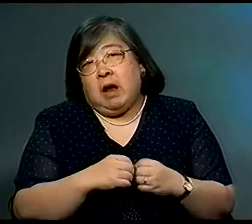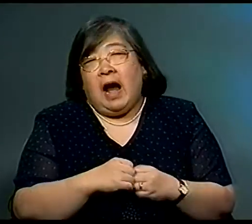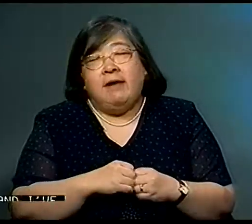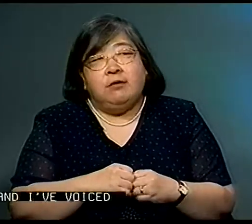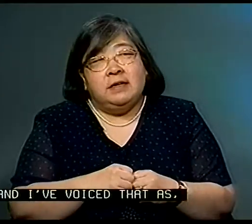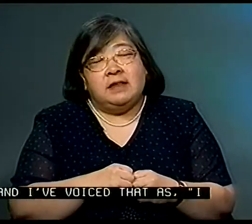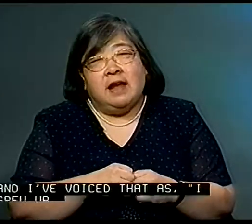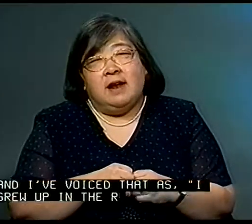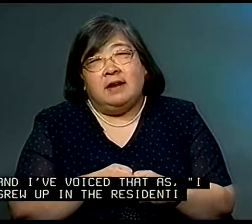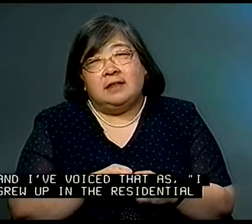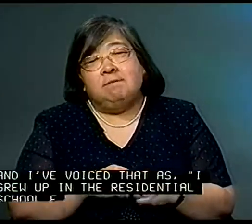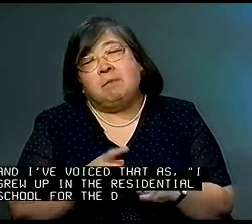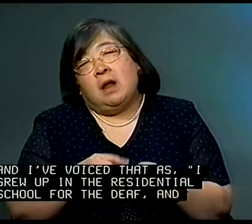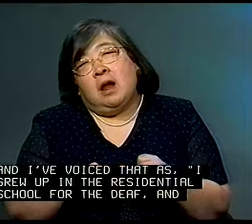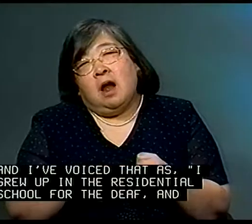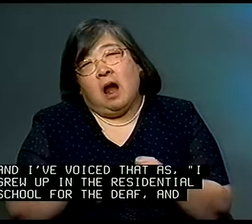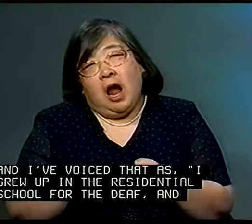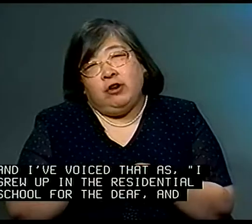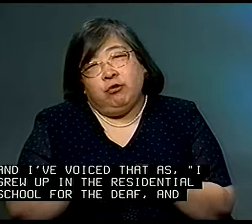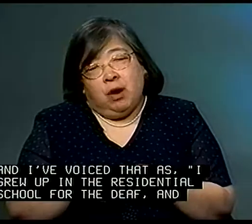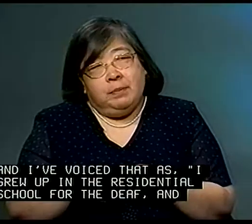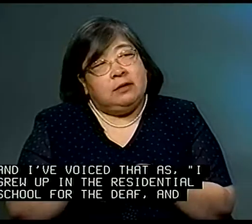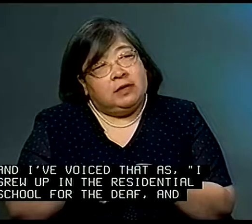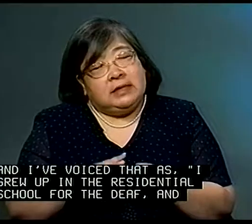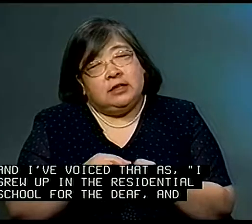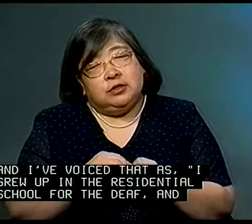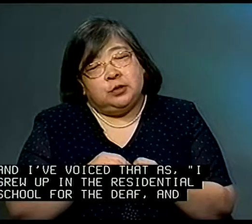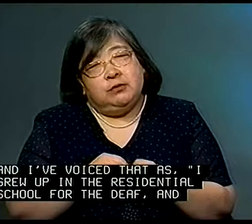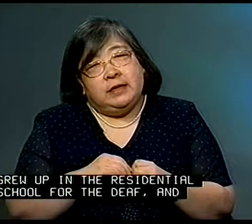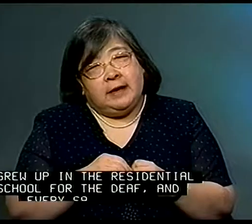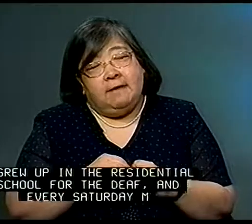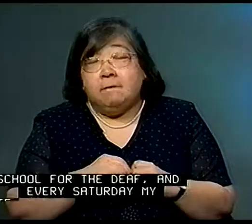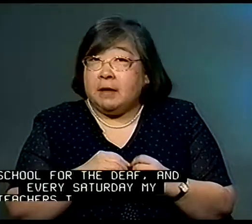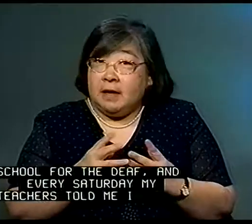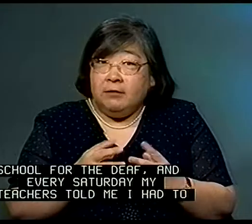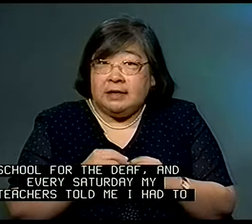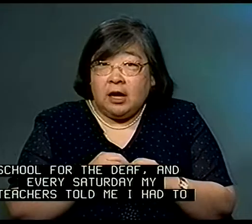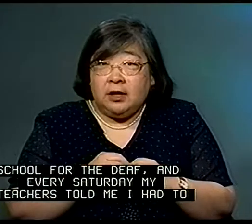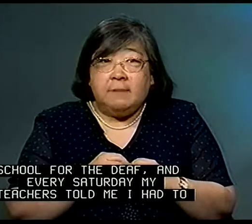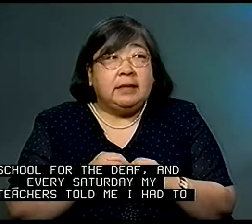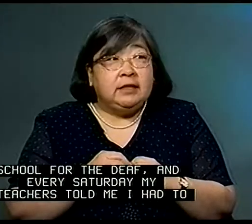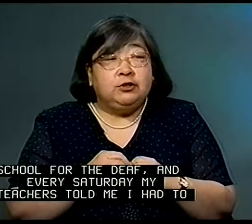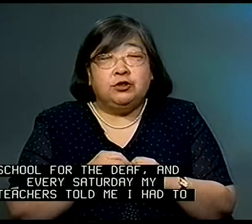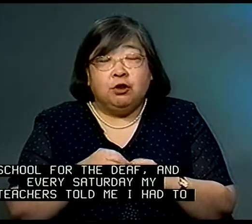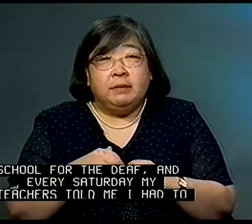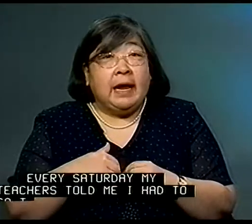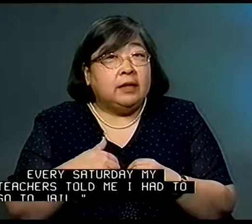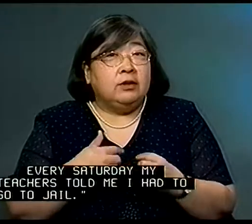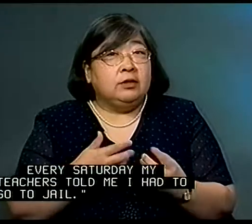I voiced that as, I grew up in a residential school for the deaf, and every Saturday my teachers told me I had to go to